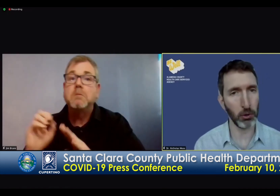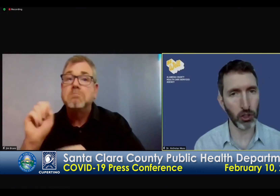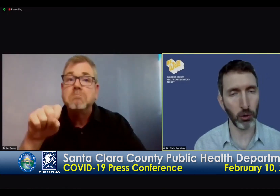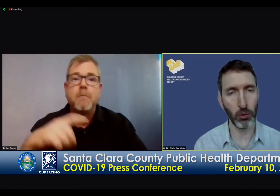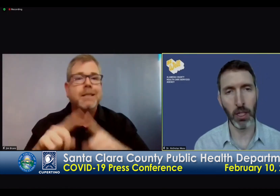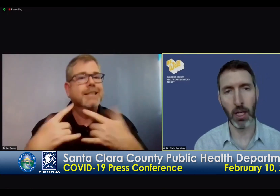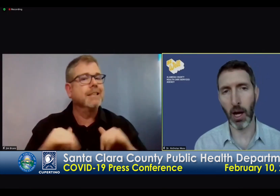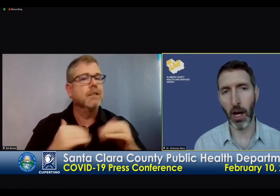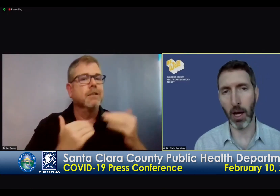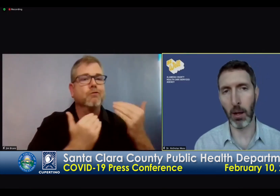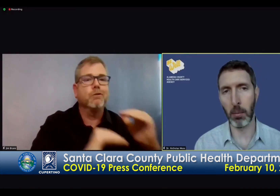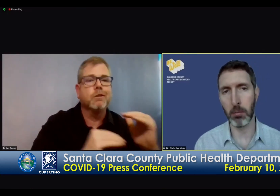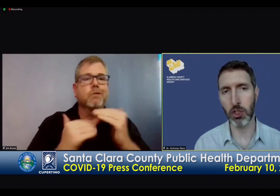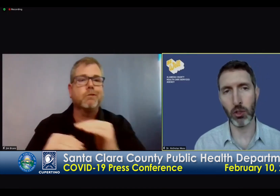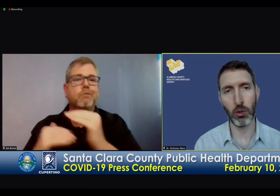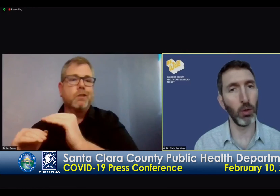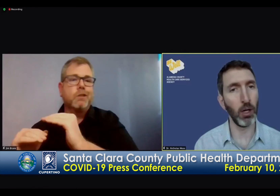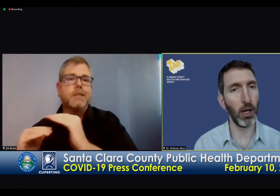people to